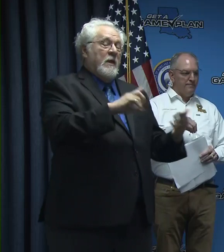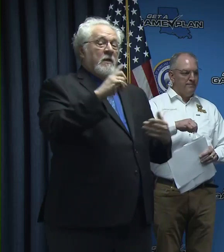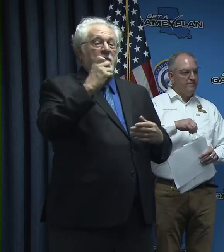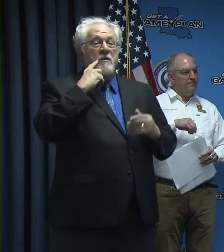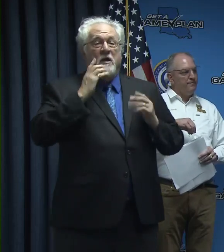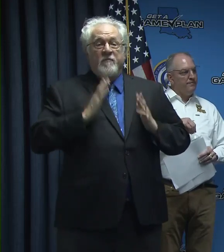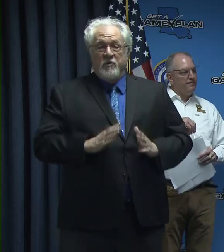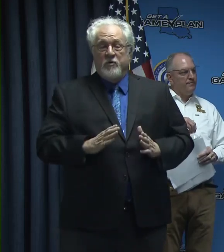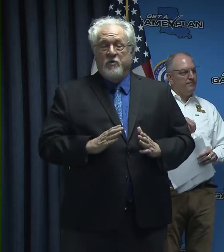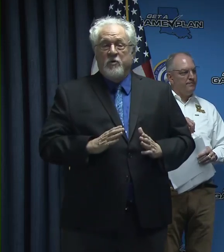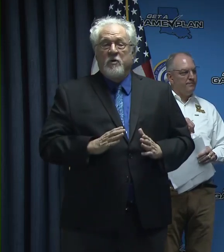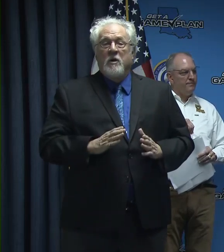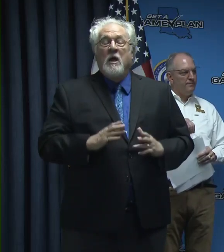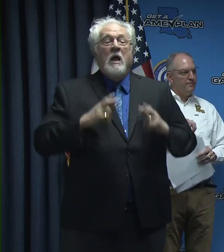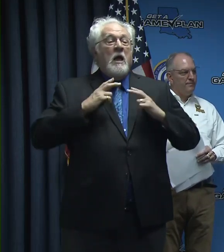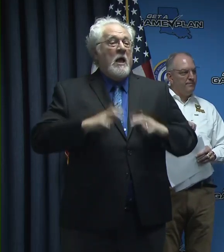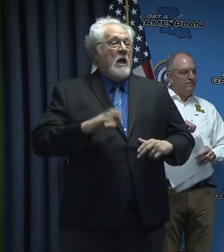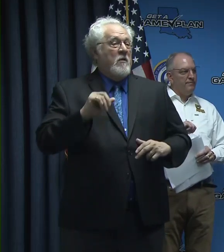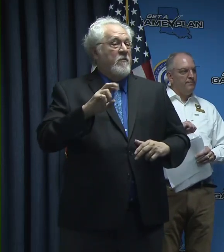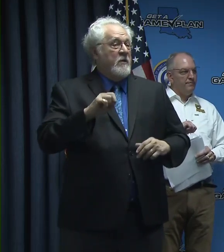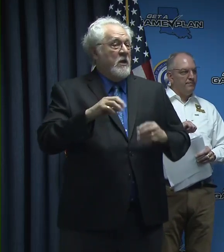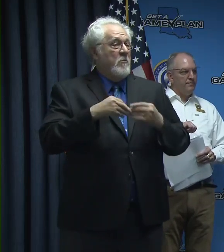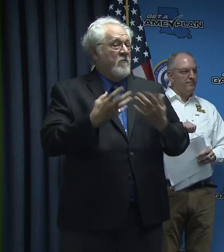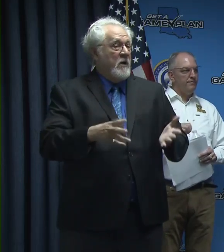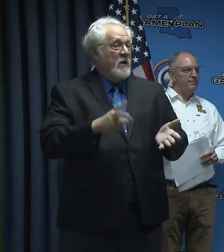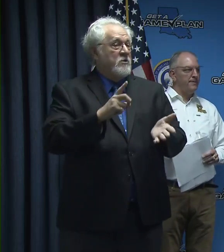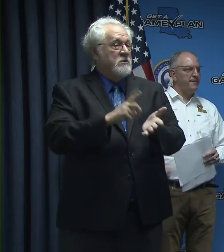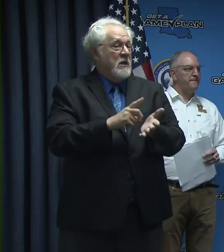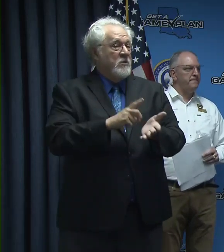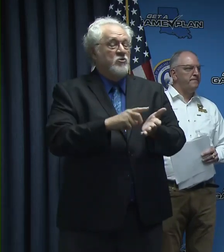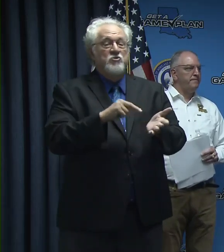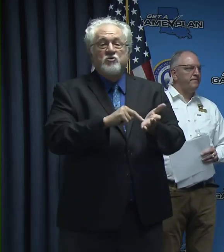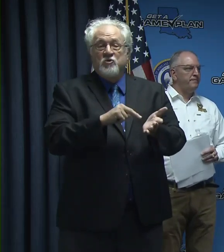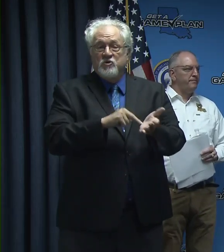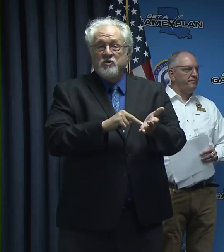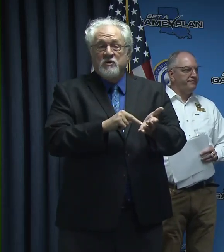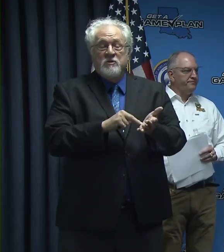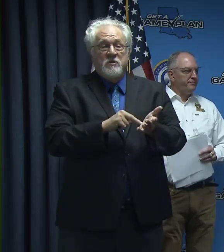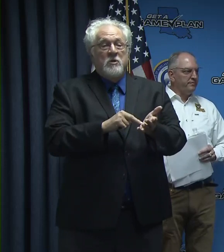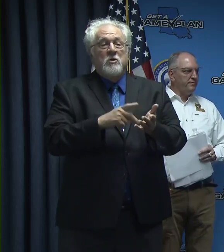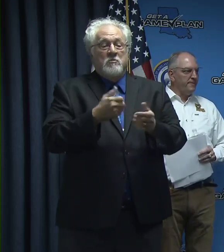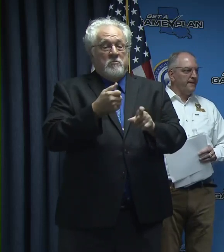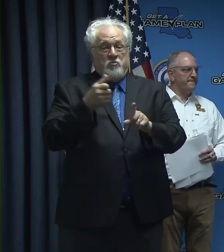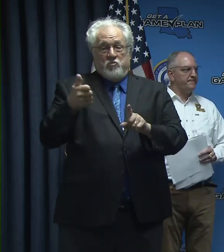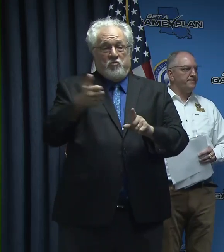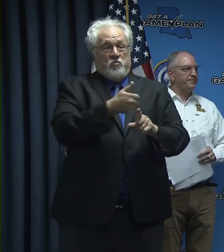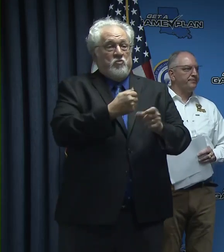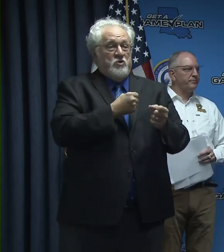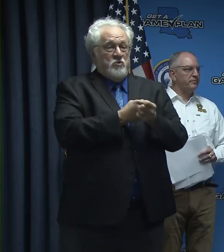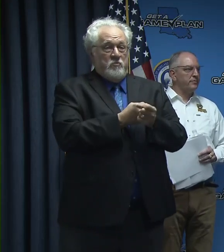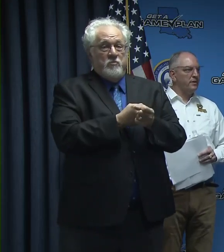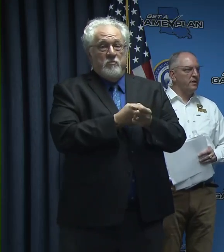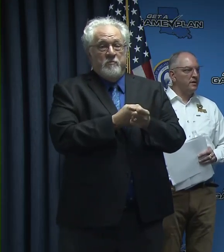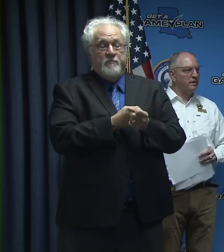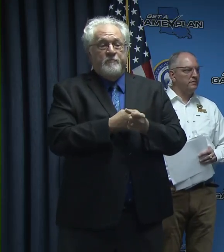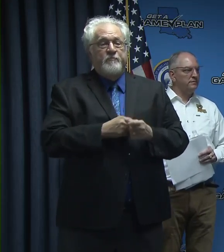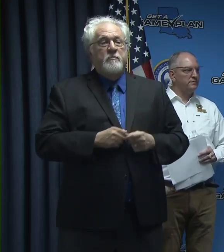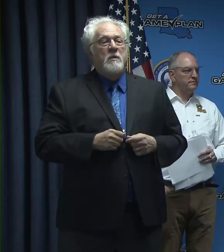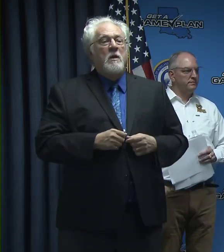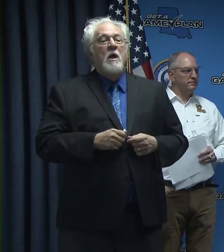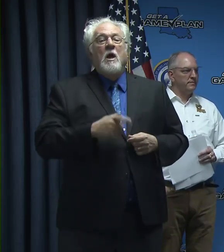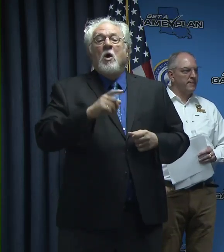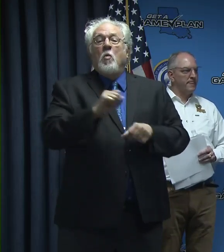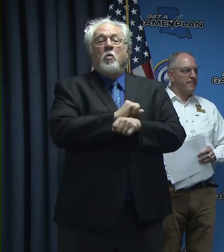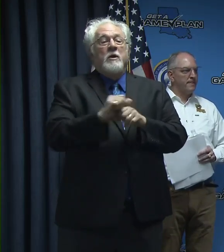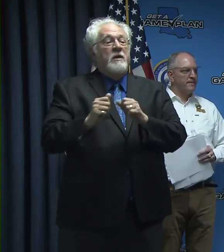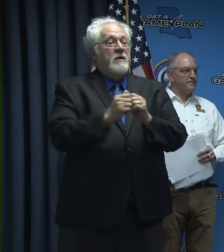too, our healthcare providers, our doctors, our nurses, and everyone who is supporting them as well, because